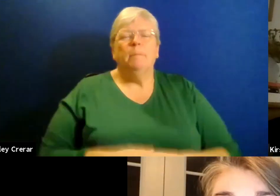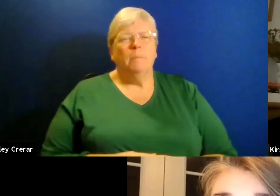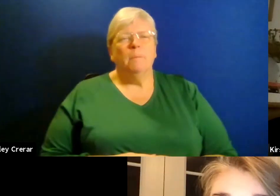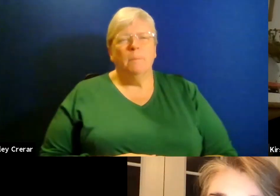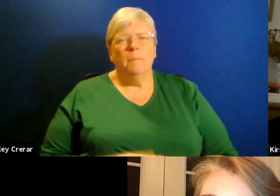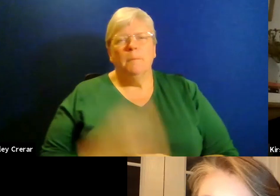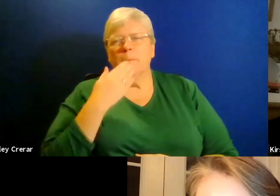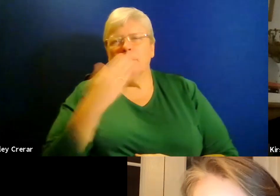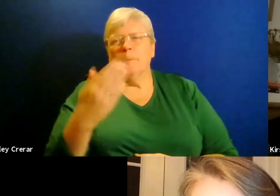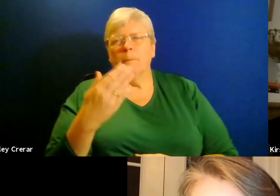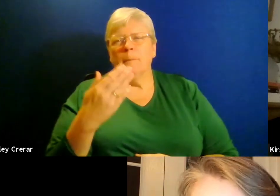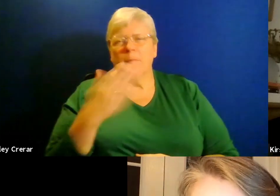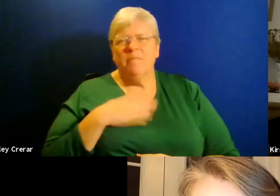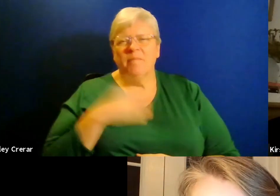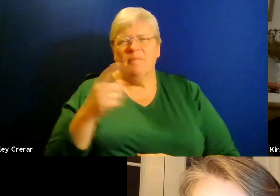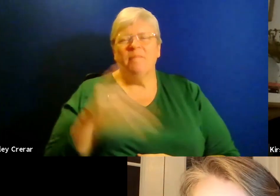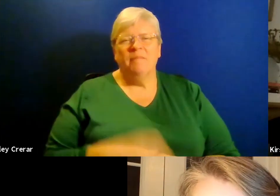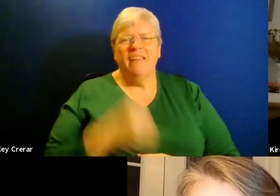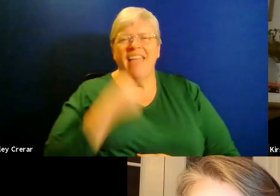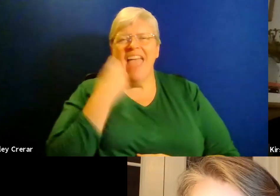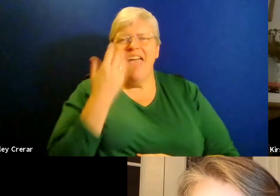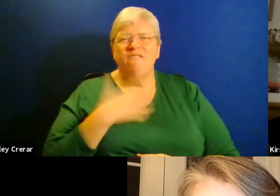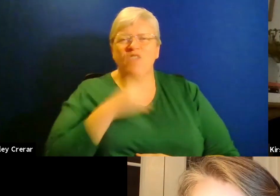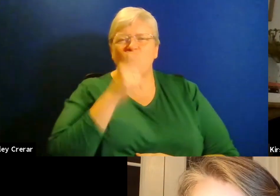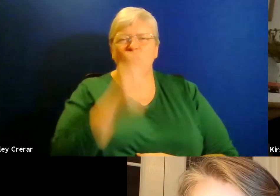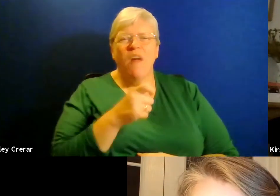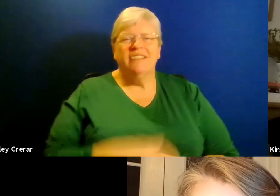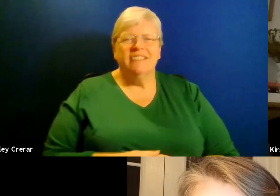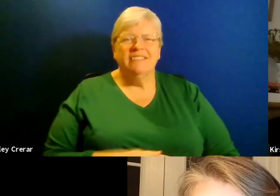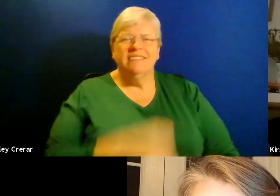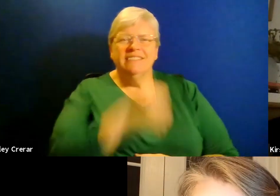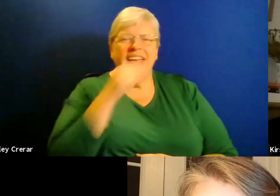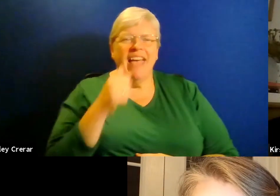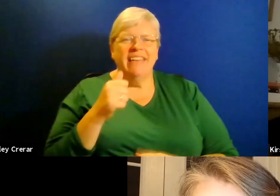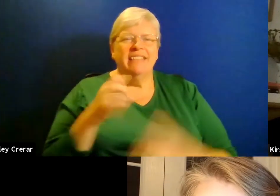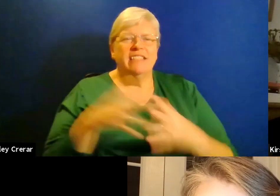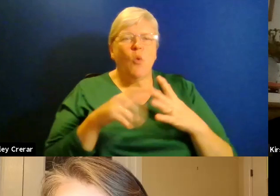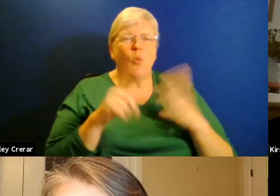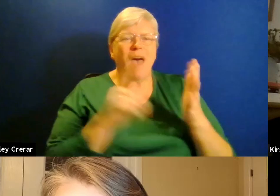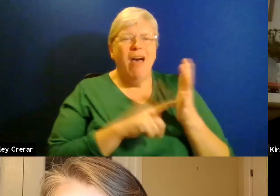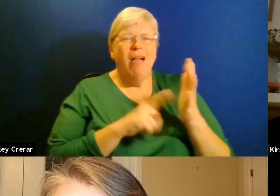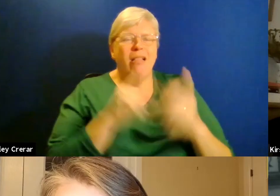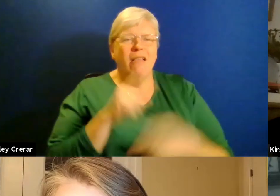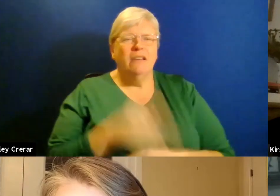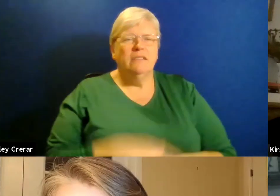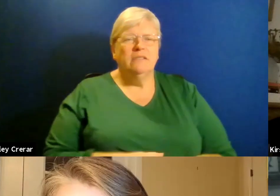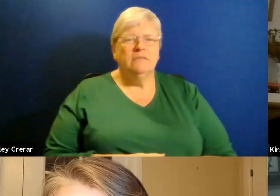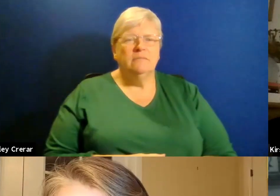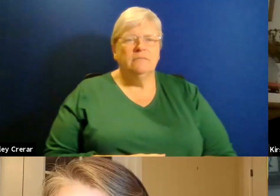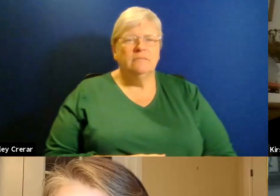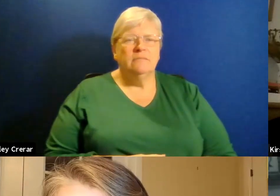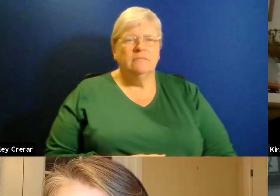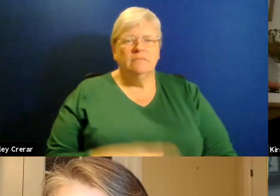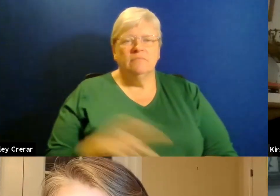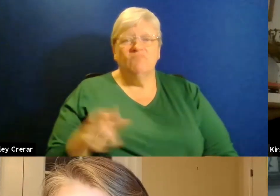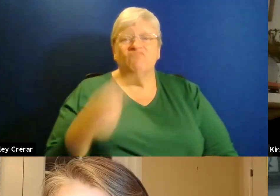Thanks, Mark. I really like that, having every word earn its keep. It's very nice. Right, Will, you've got your hand up. You can go next. Yeah,